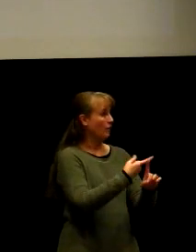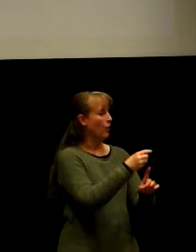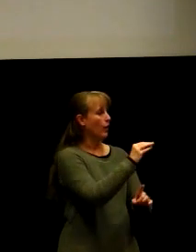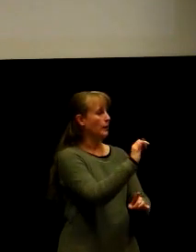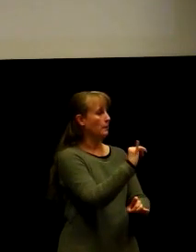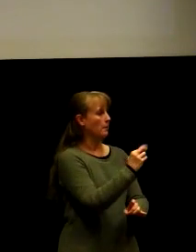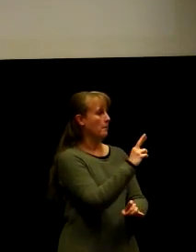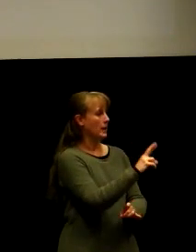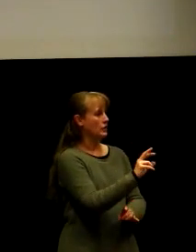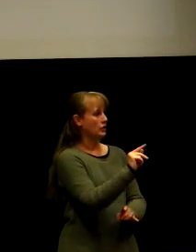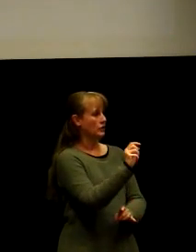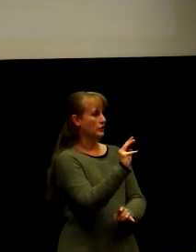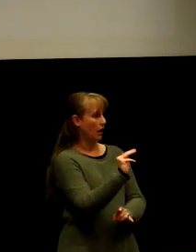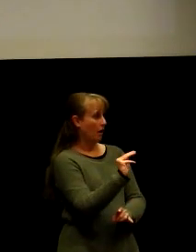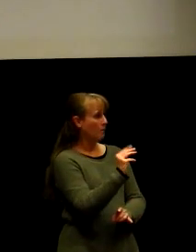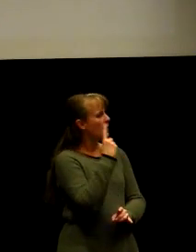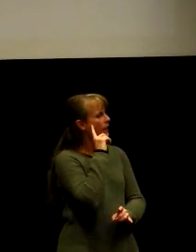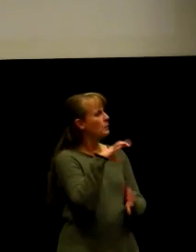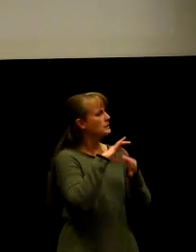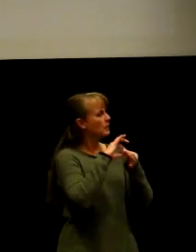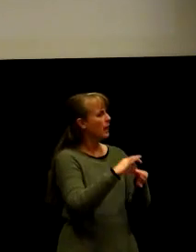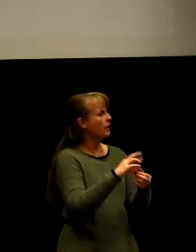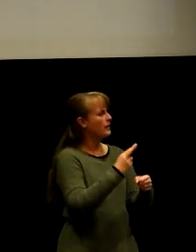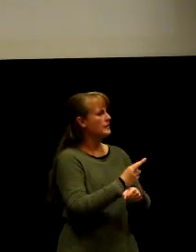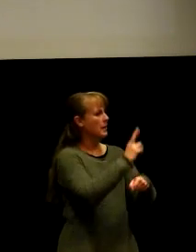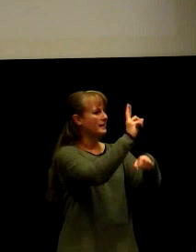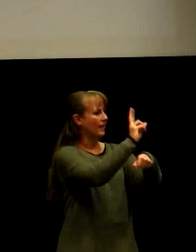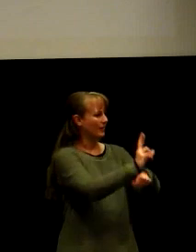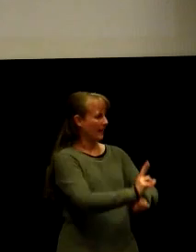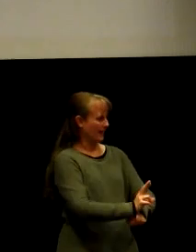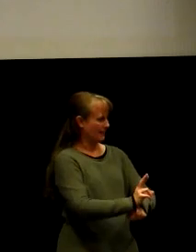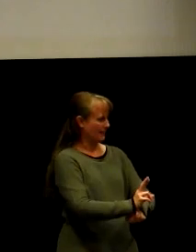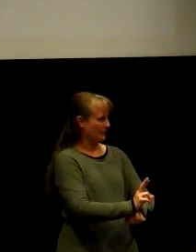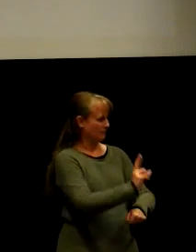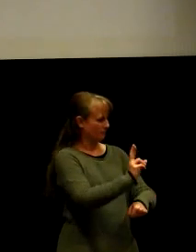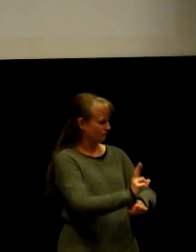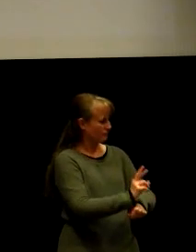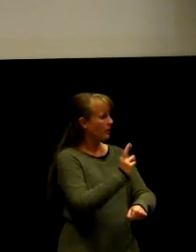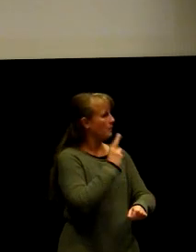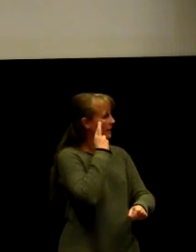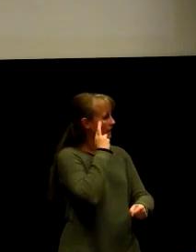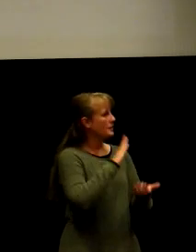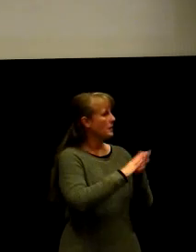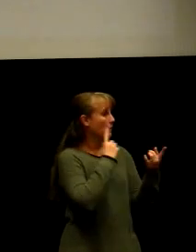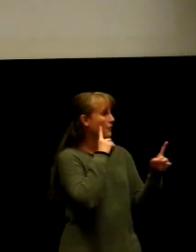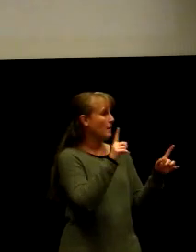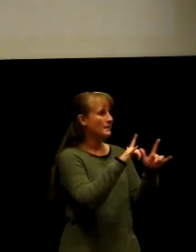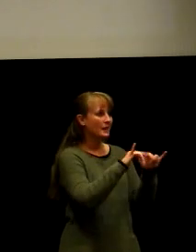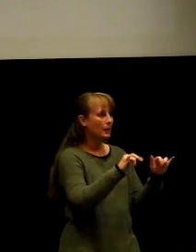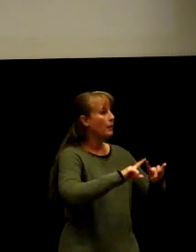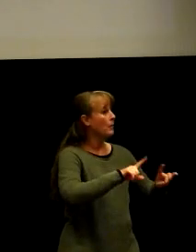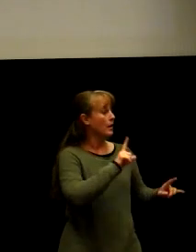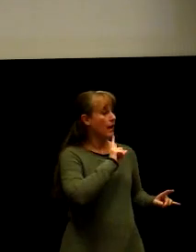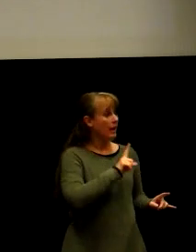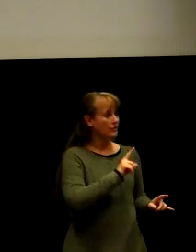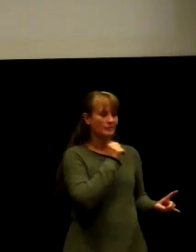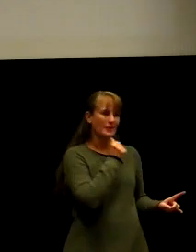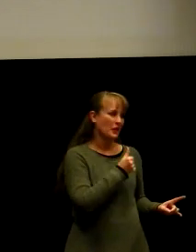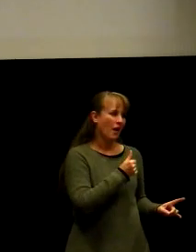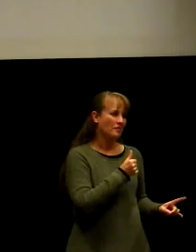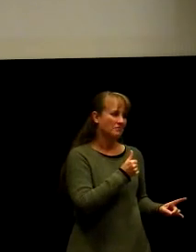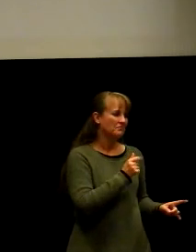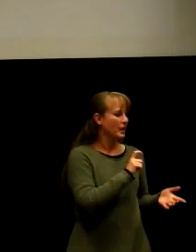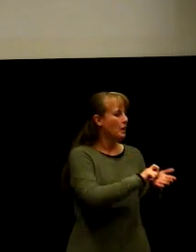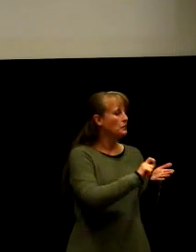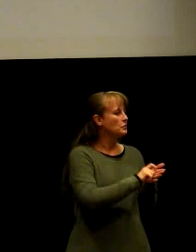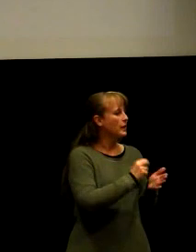about the space landing because it came to prominence around the same time. But actually, it wasn't. It